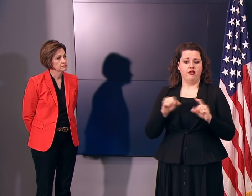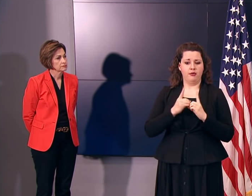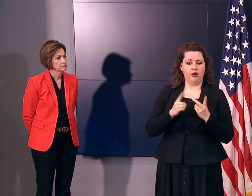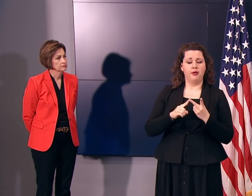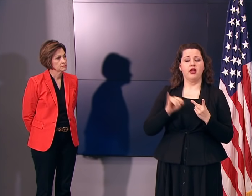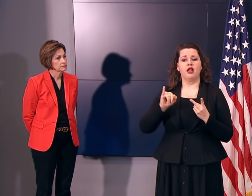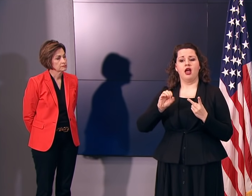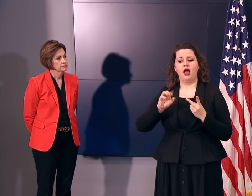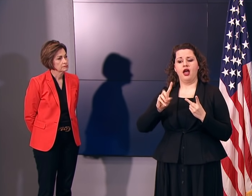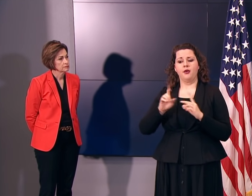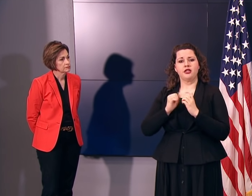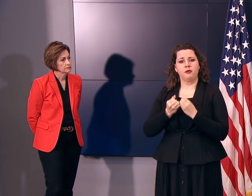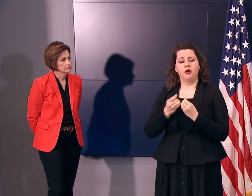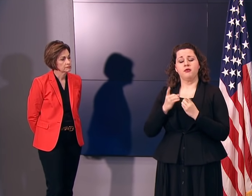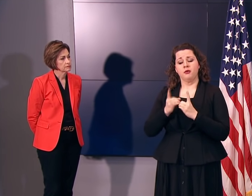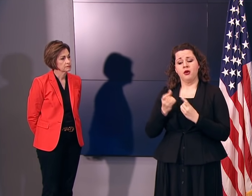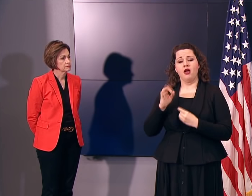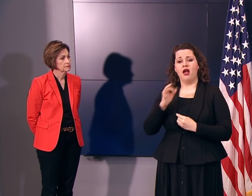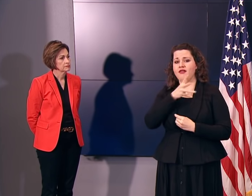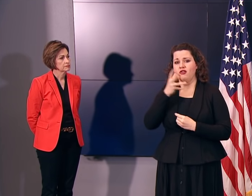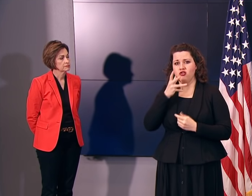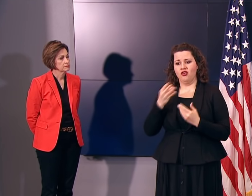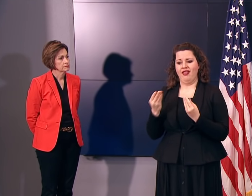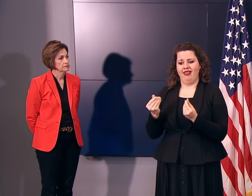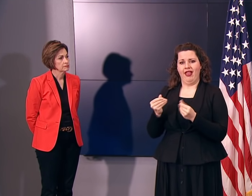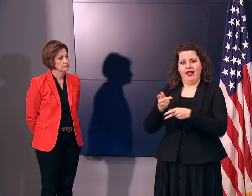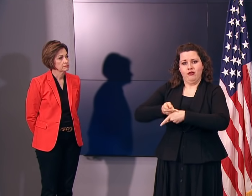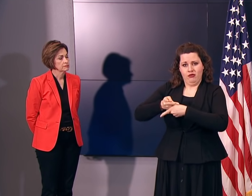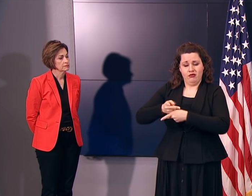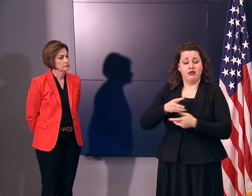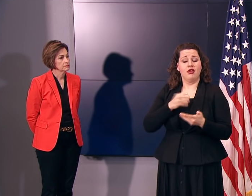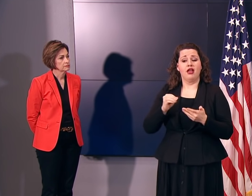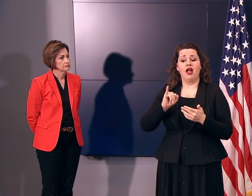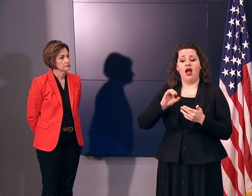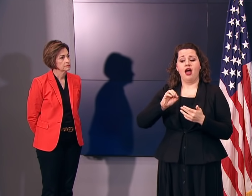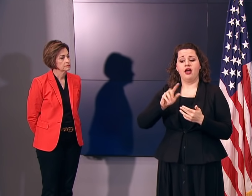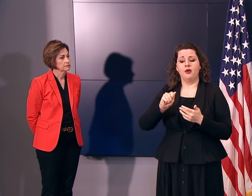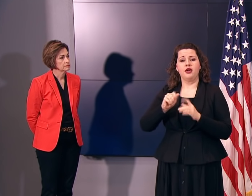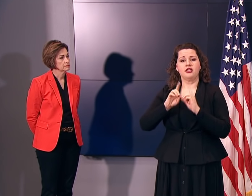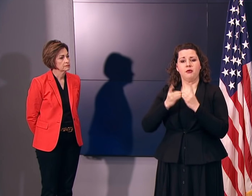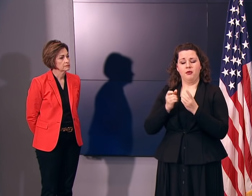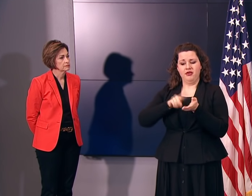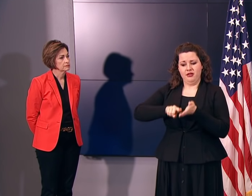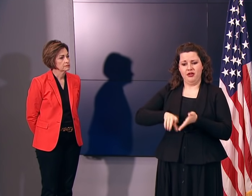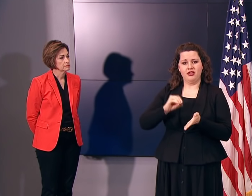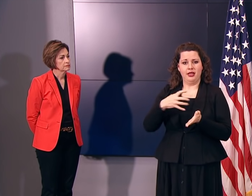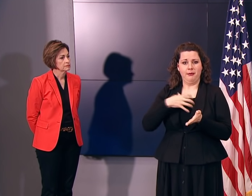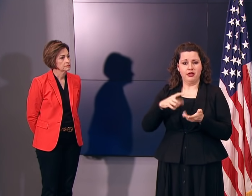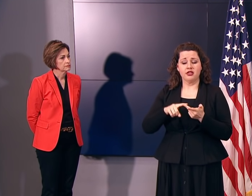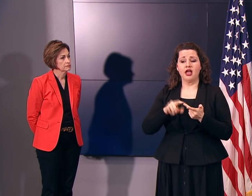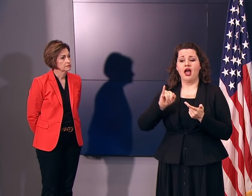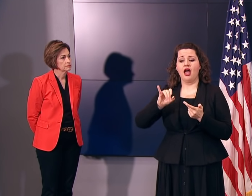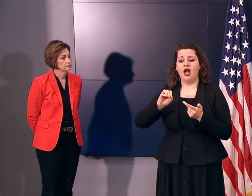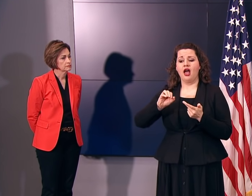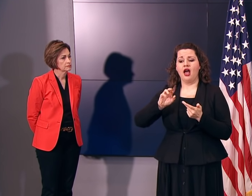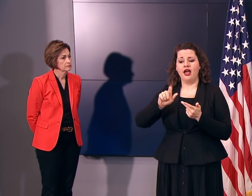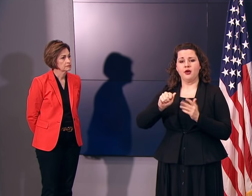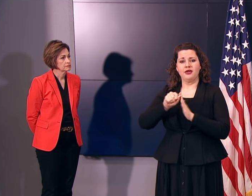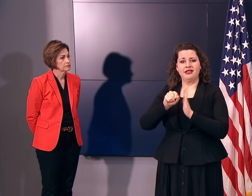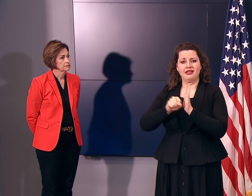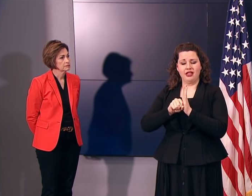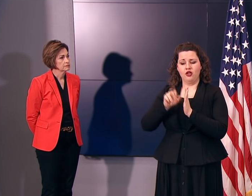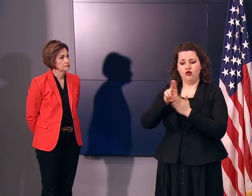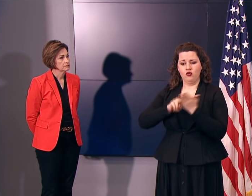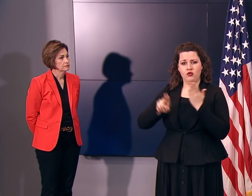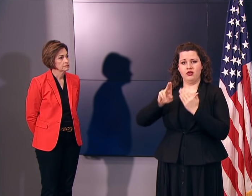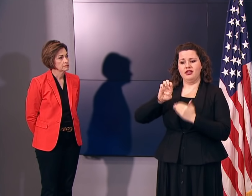Department of Agriculture and Land Stewardship, the Iowa Department of Inspections and Appeals, Iowa State University Extension for these